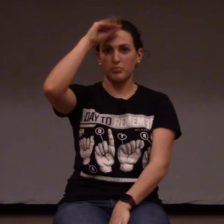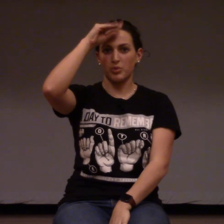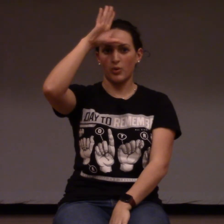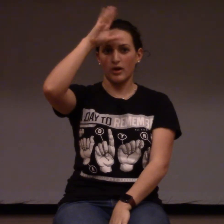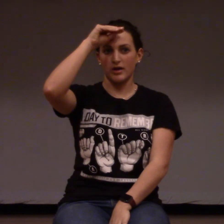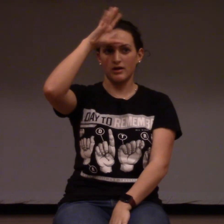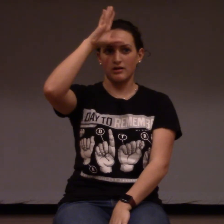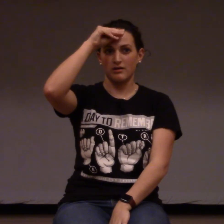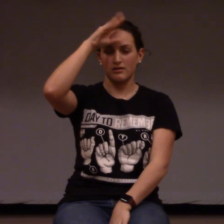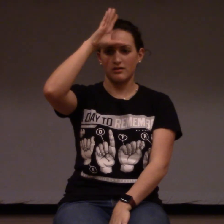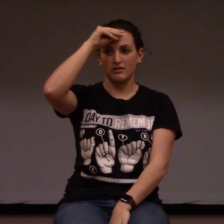Boy.